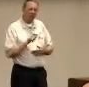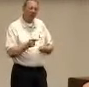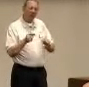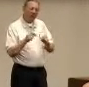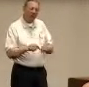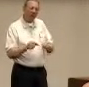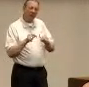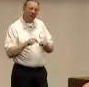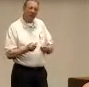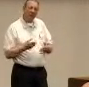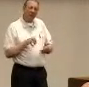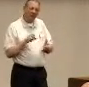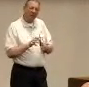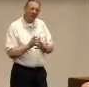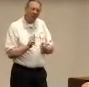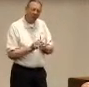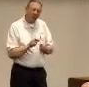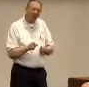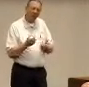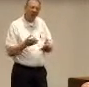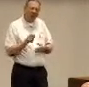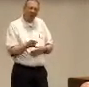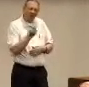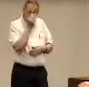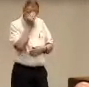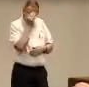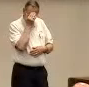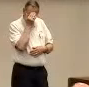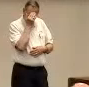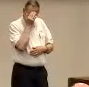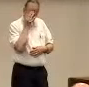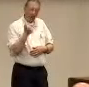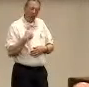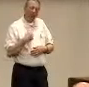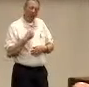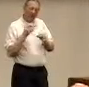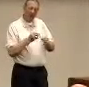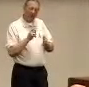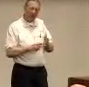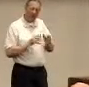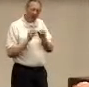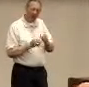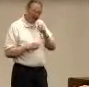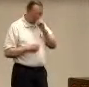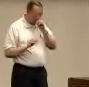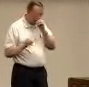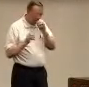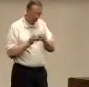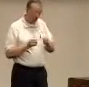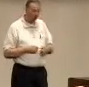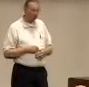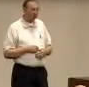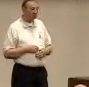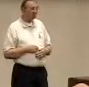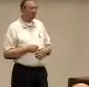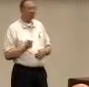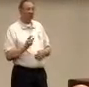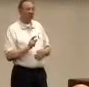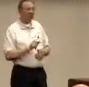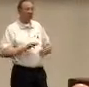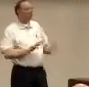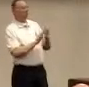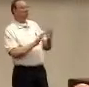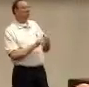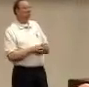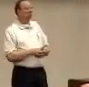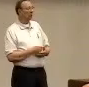we said, Marty, you guys have been coming. We just want to study the Bible with you. We just want you to know why we teach what we teach. Nothing more.